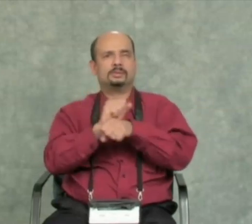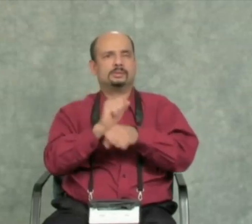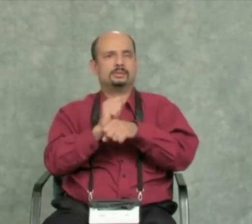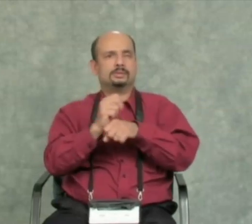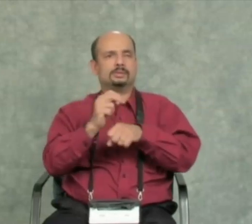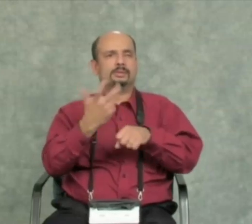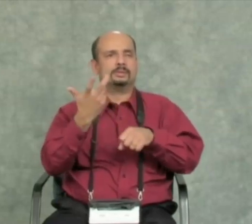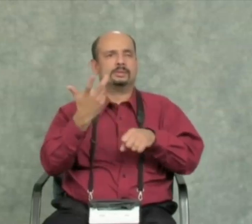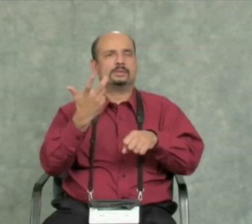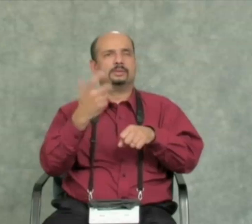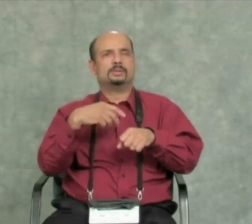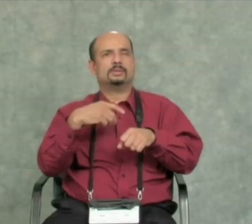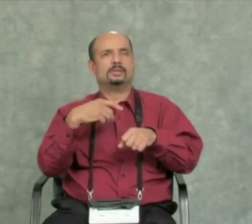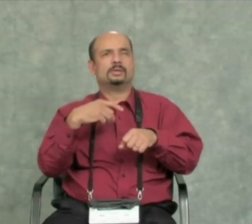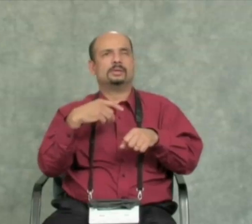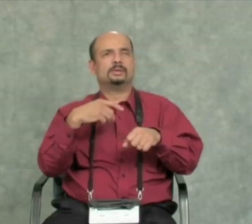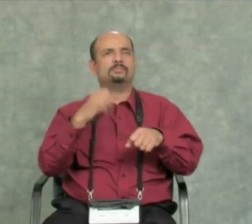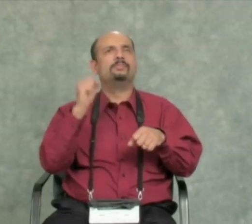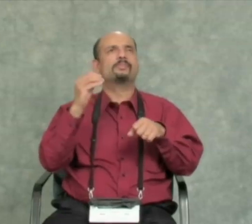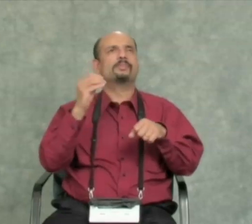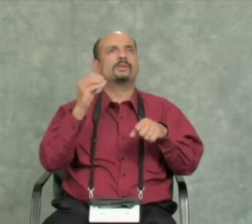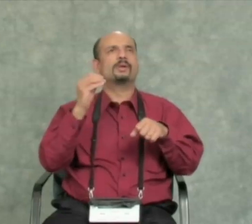for my access to my work emails.